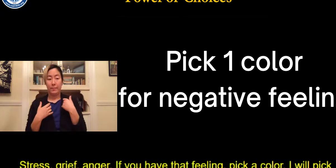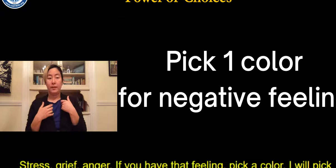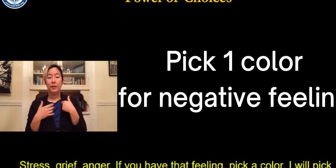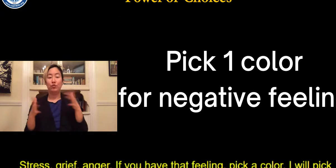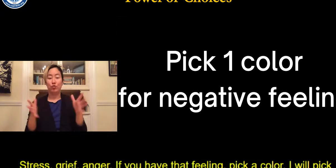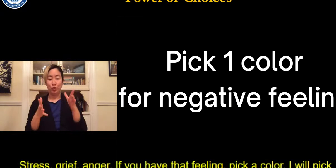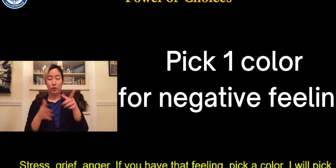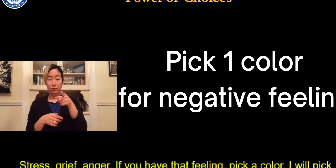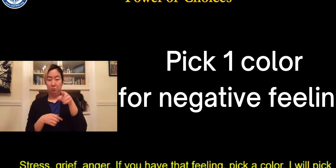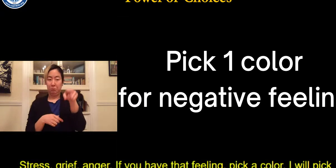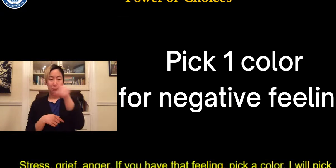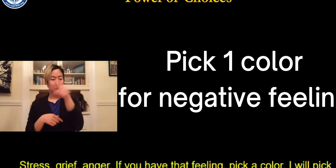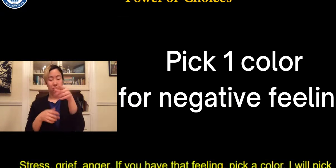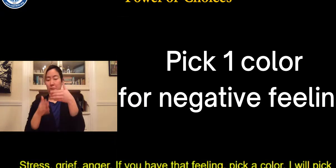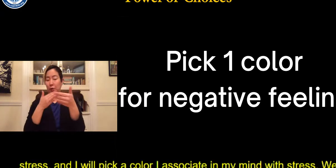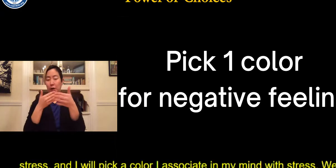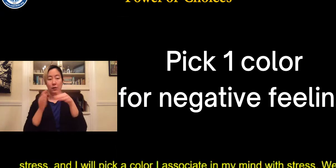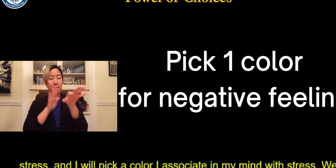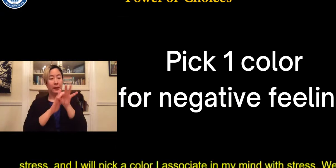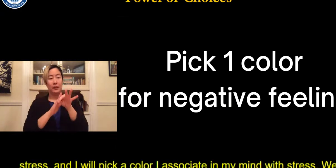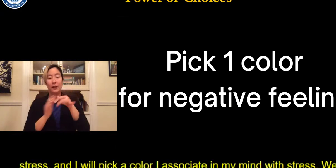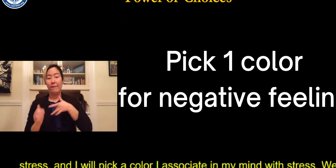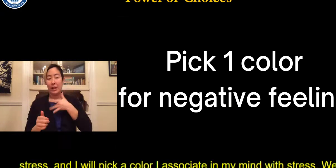I'm picking red for stress.